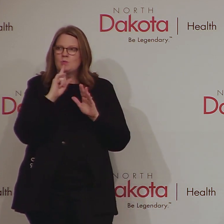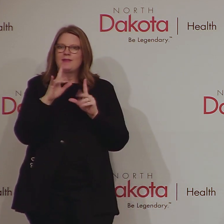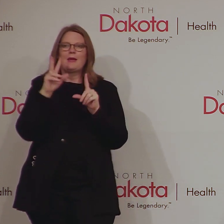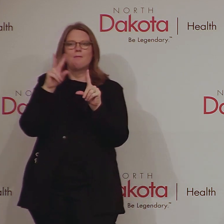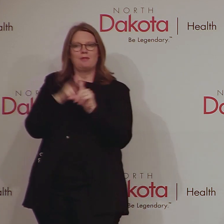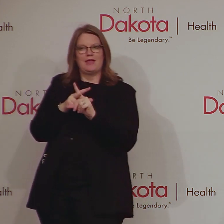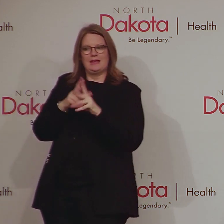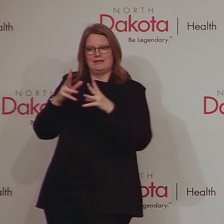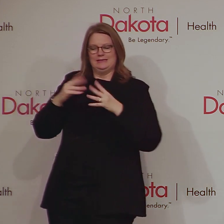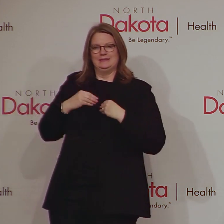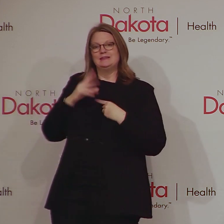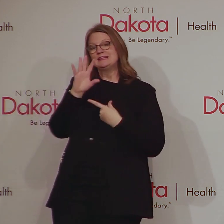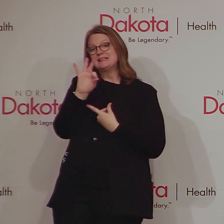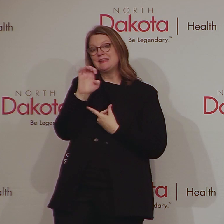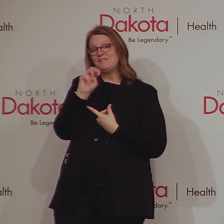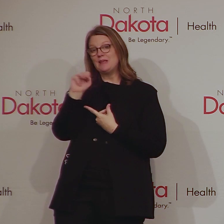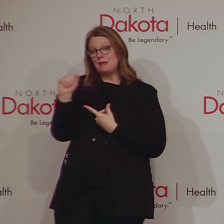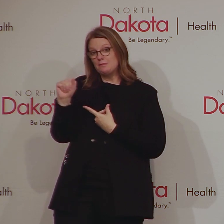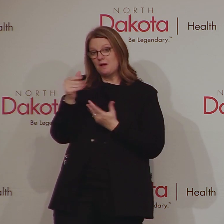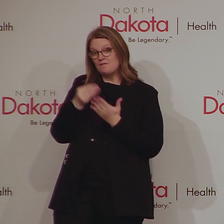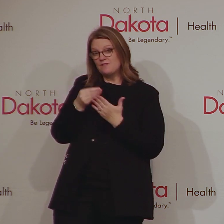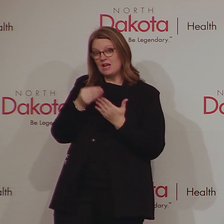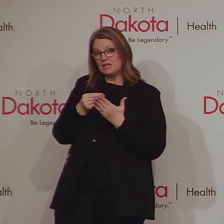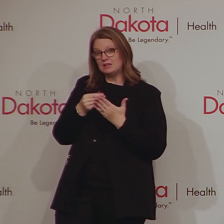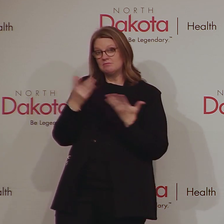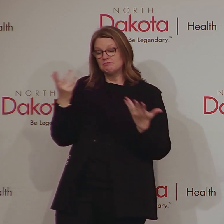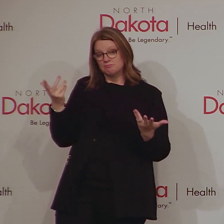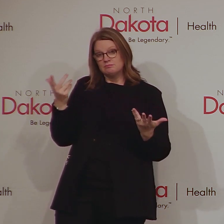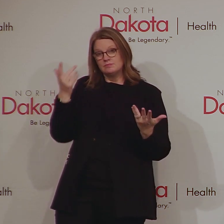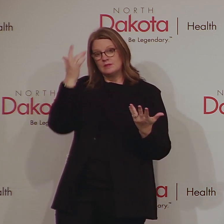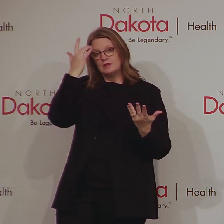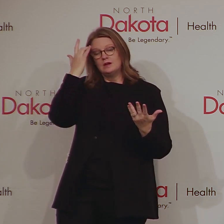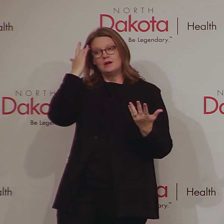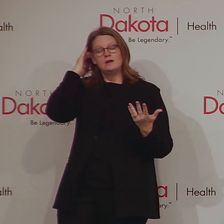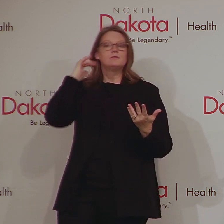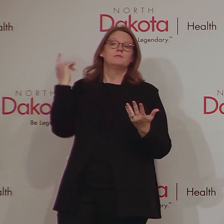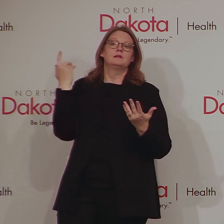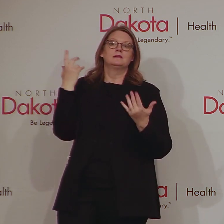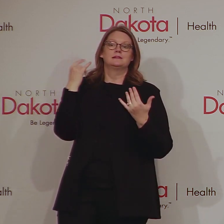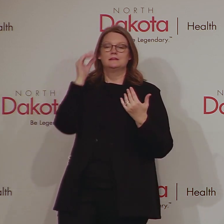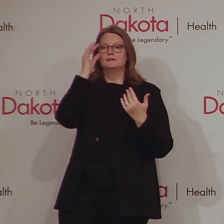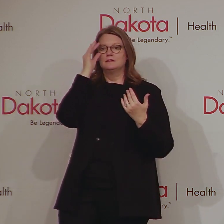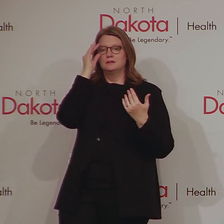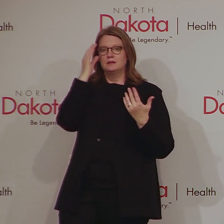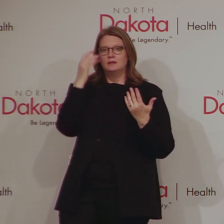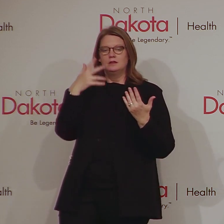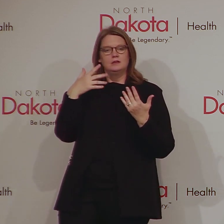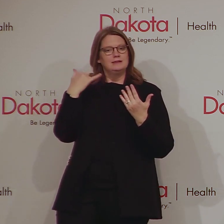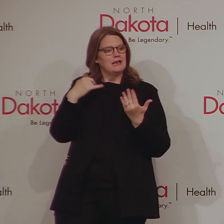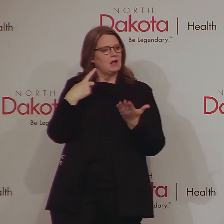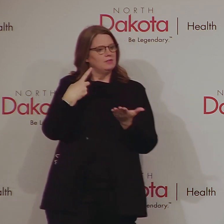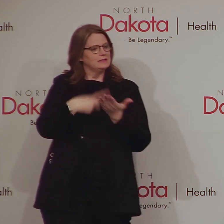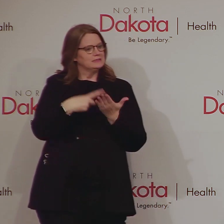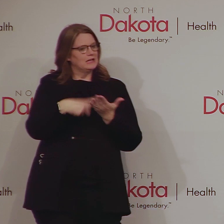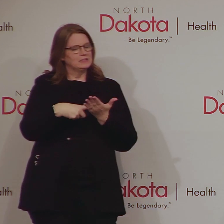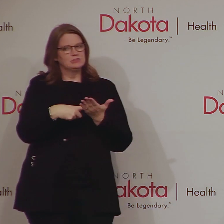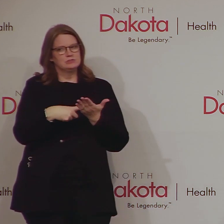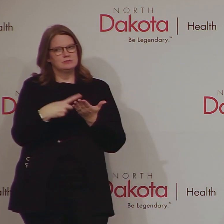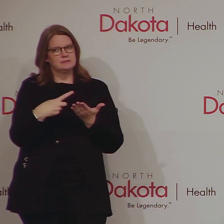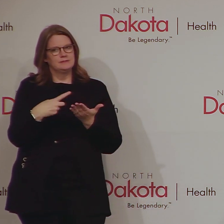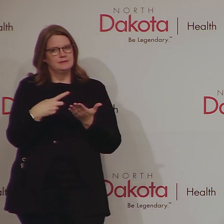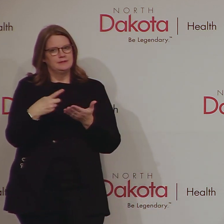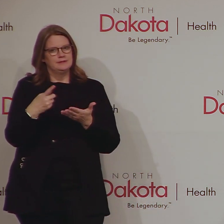receive FEMA funding. The discussions right now that are the idea that somehow